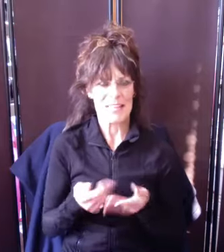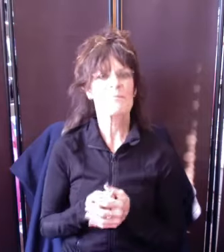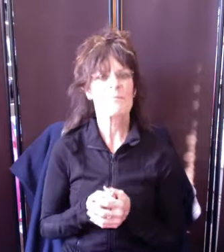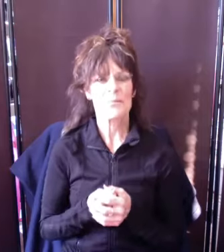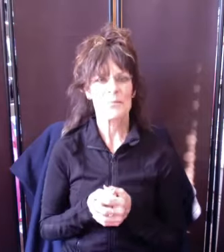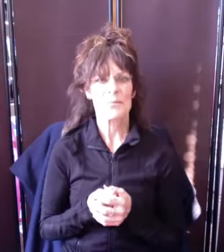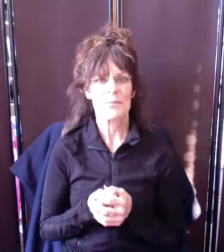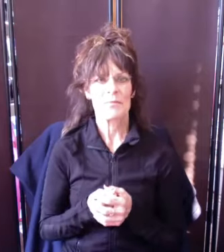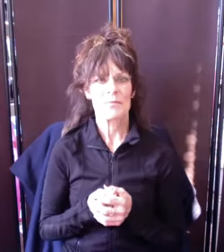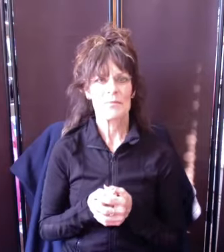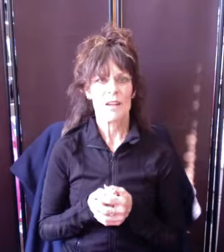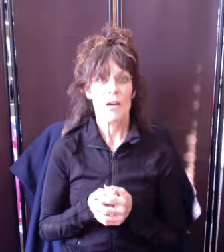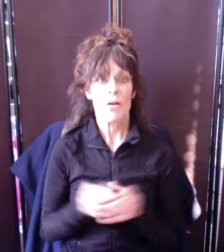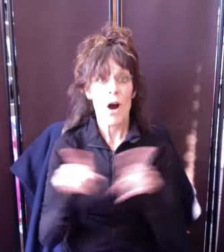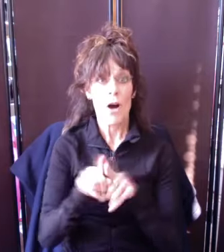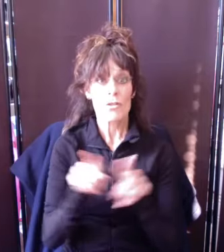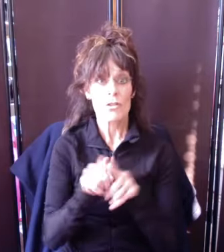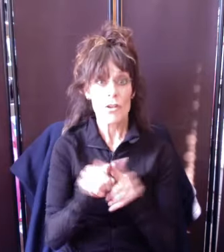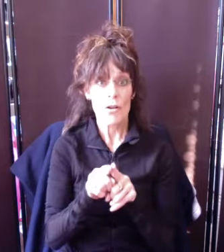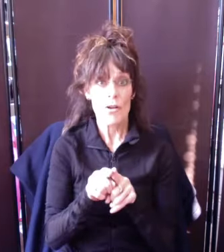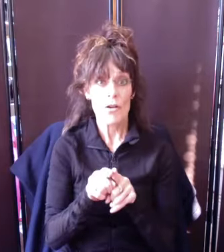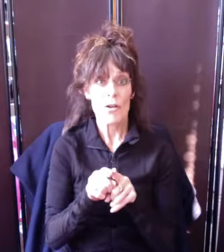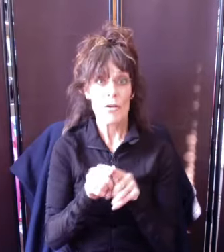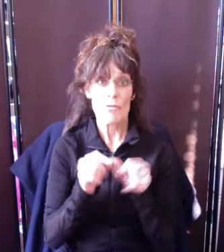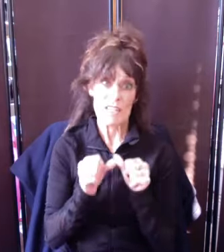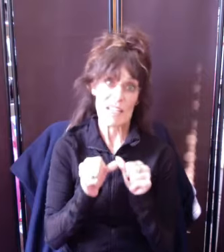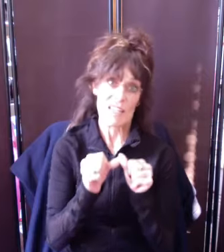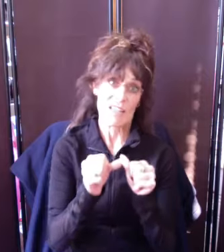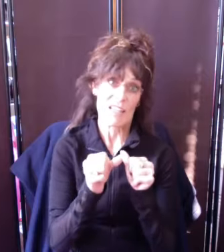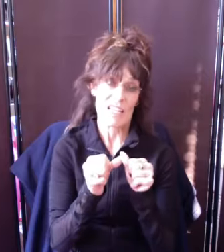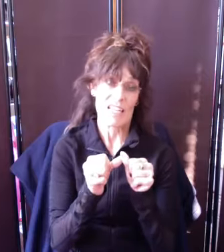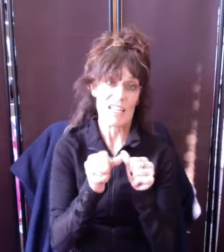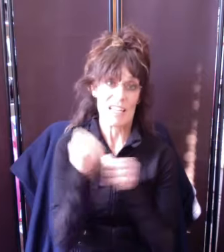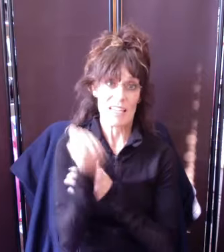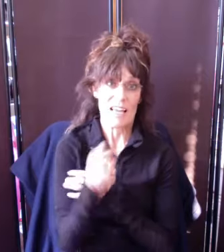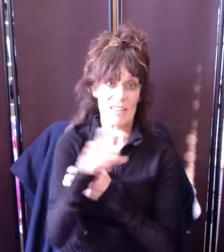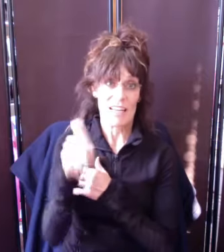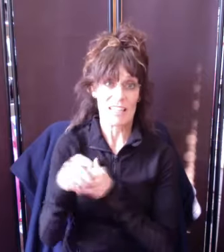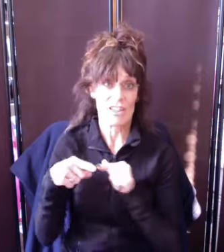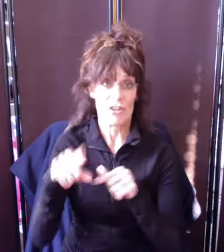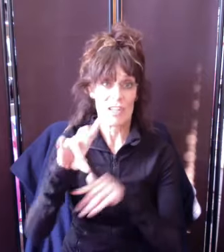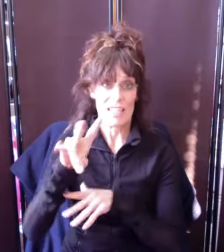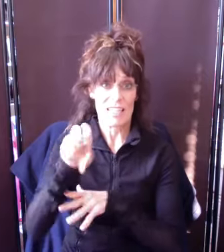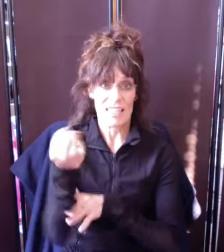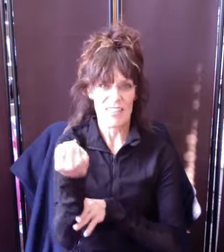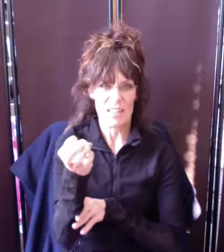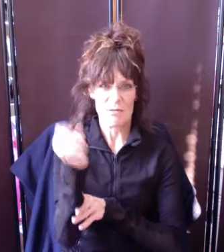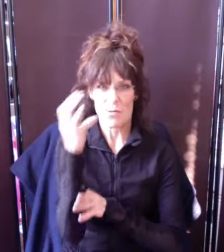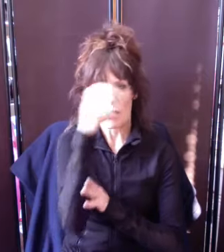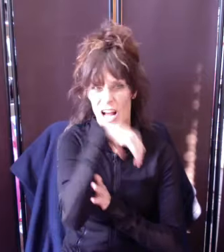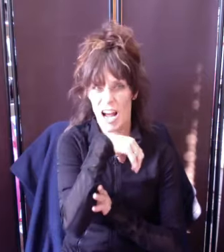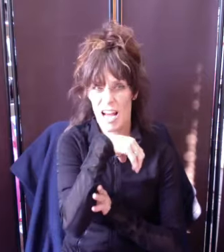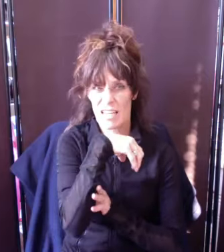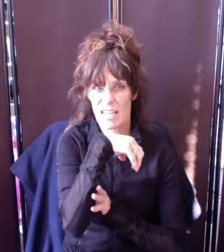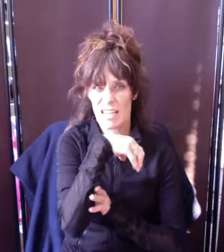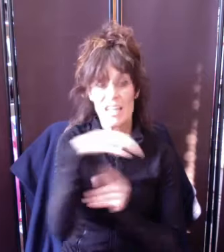not to mention just being Brazilian in South Texas in the 70s was very unusual, especially when you told somebody that you